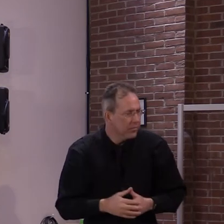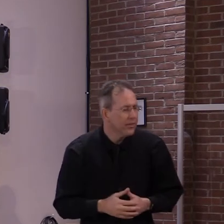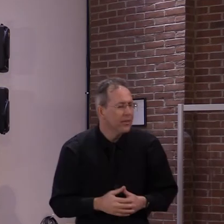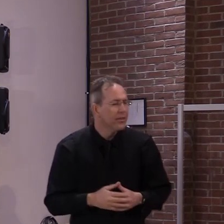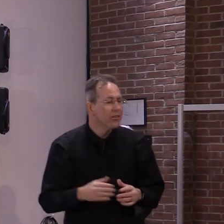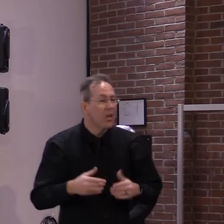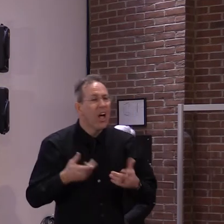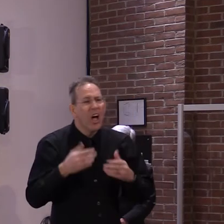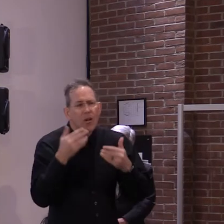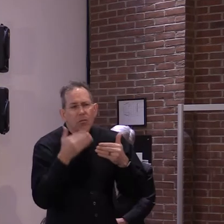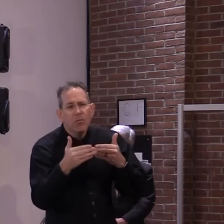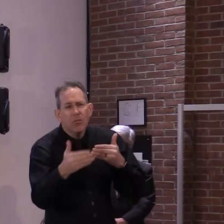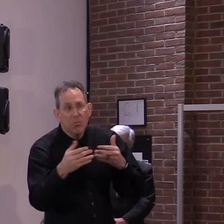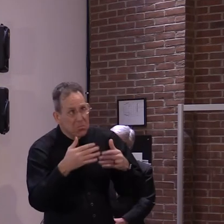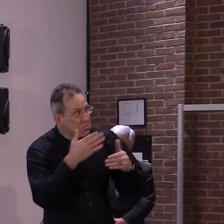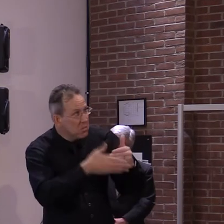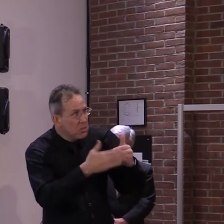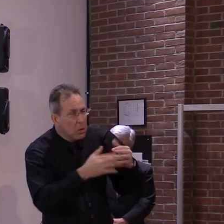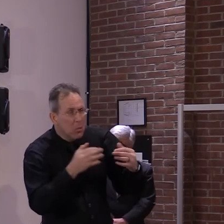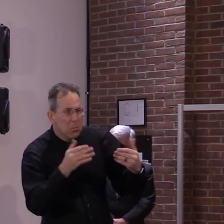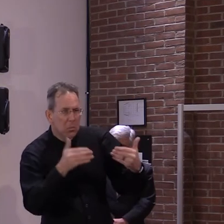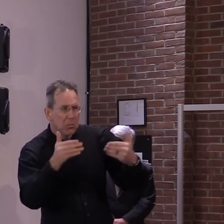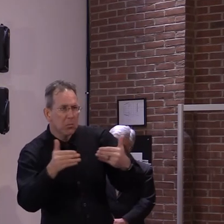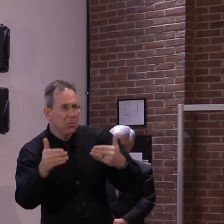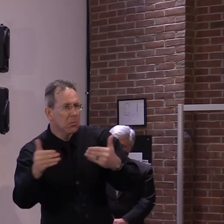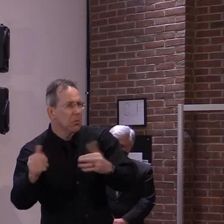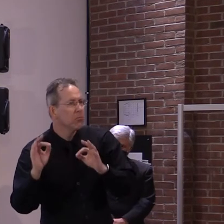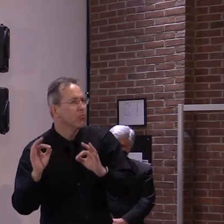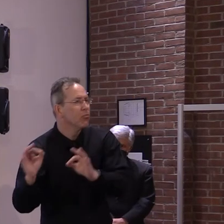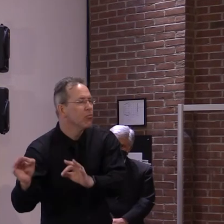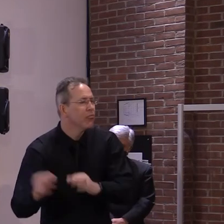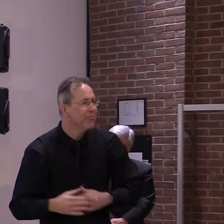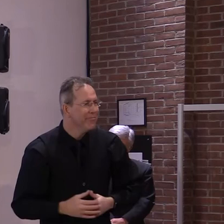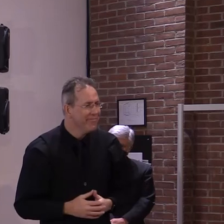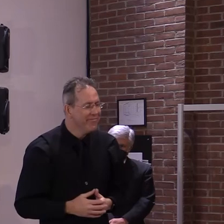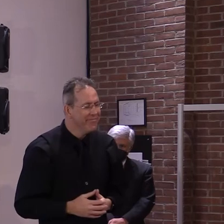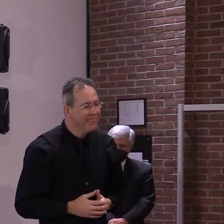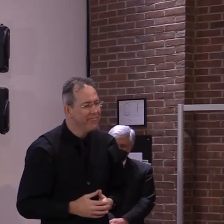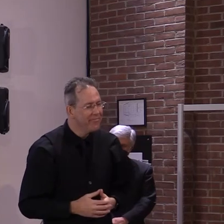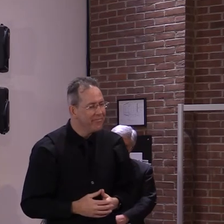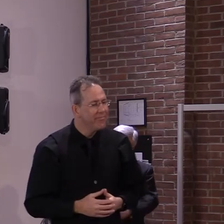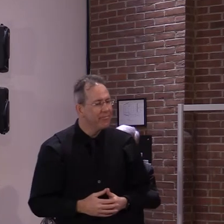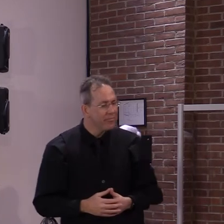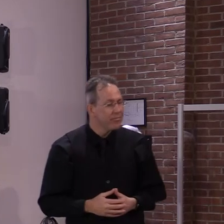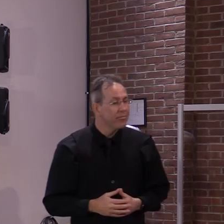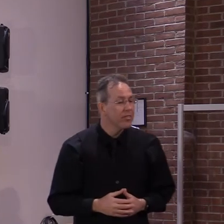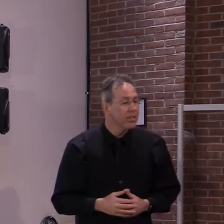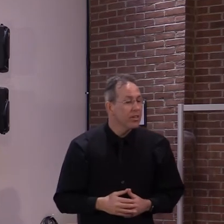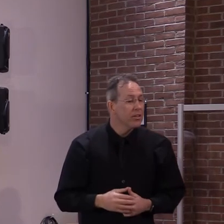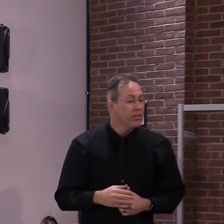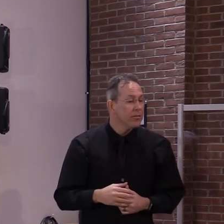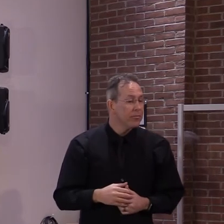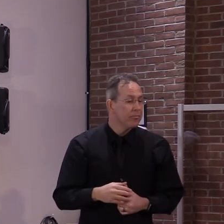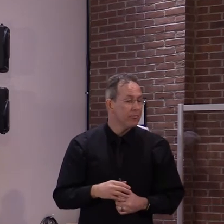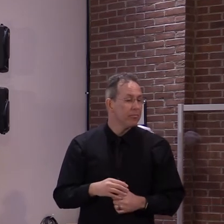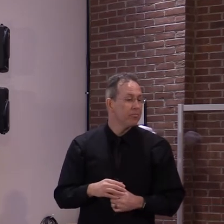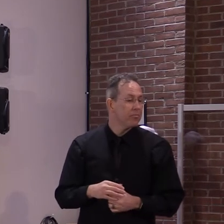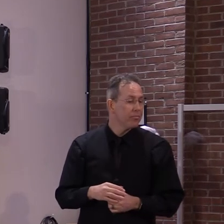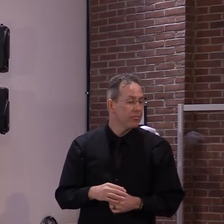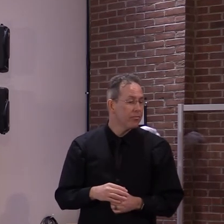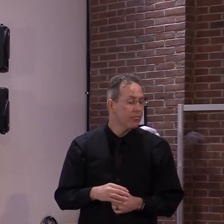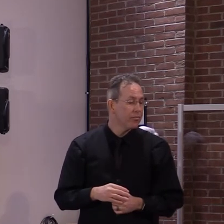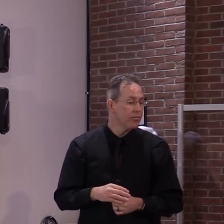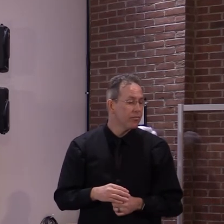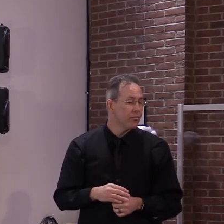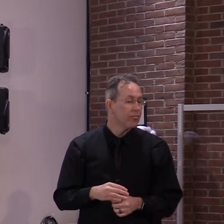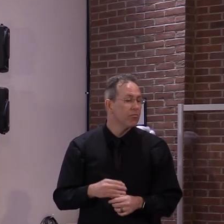remembering now but on the call they did talk about the white house talked about giving us maybe a little bit more down